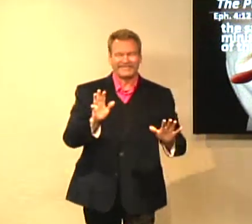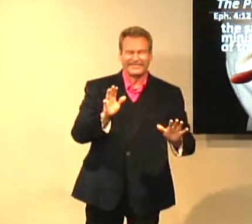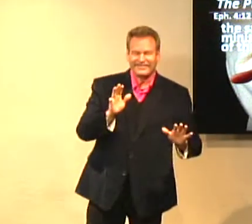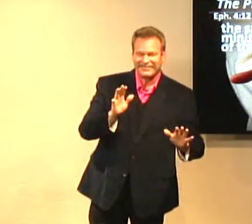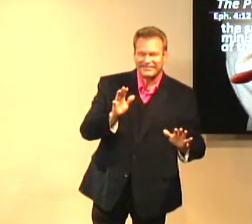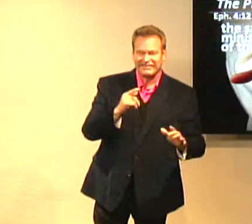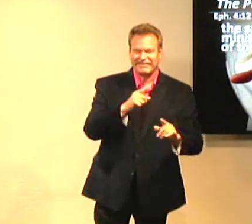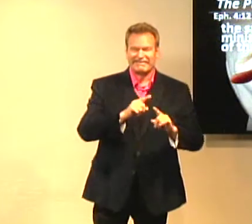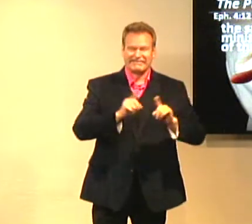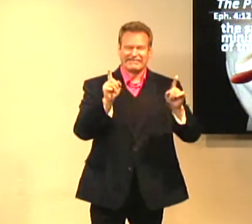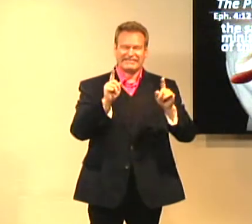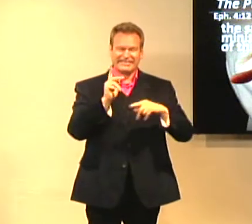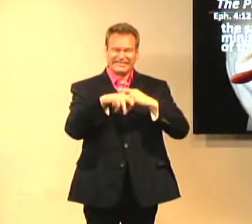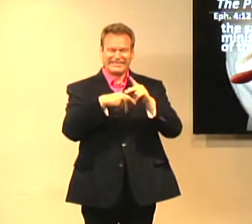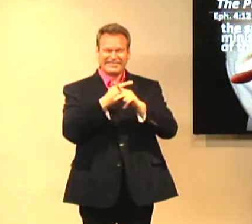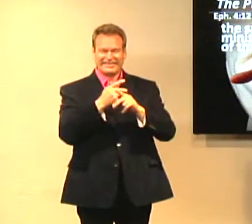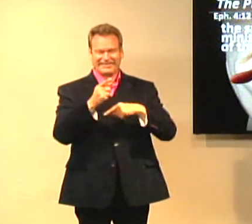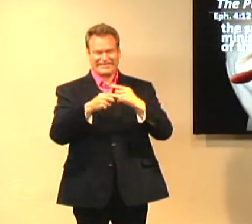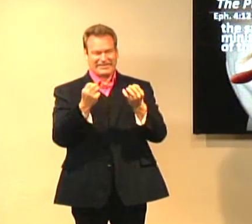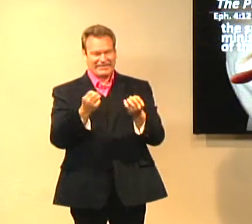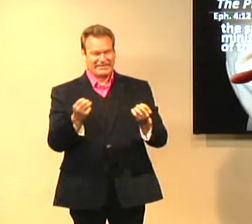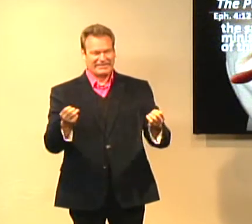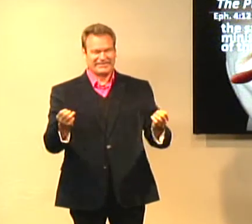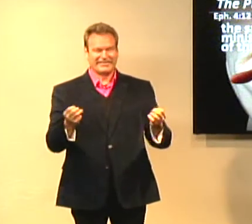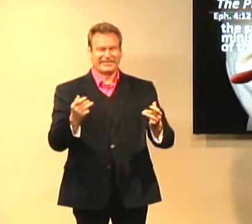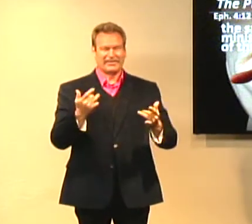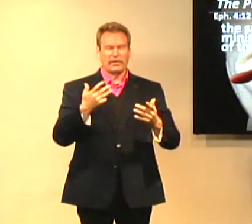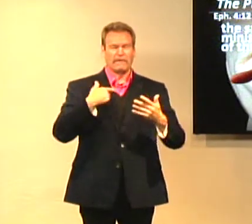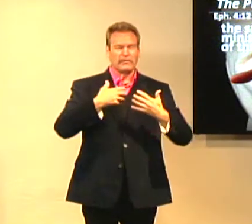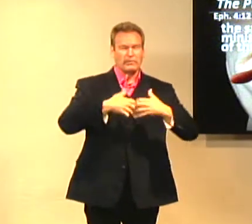does that word mean? Equipping. It's different than like equipment.